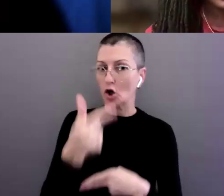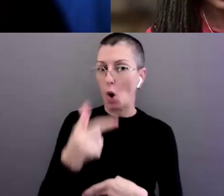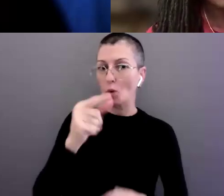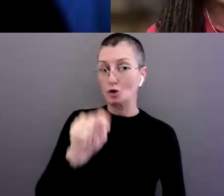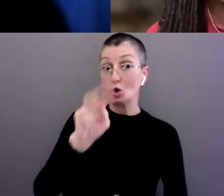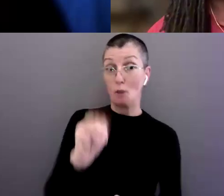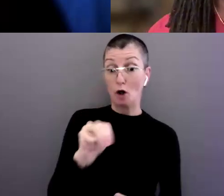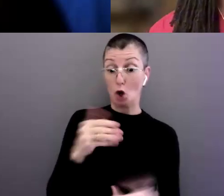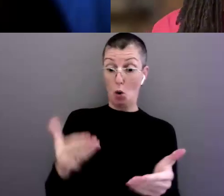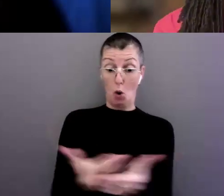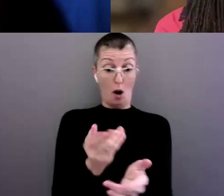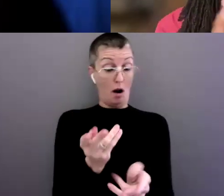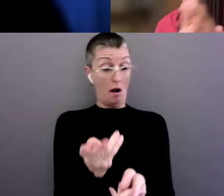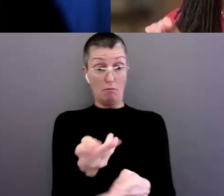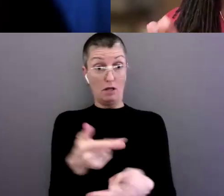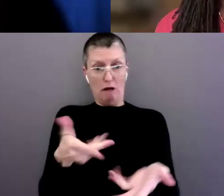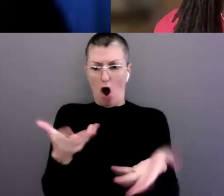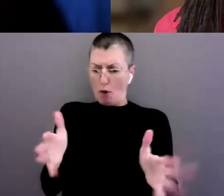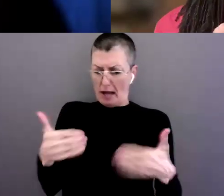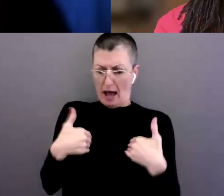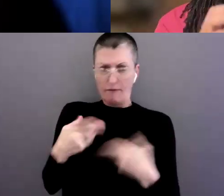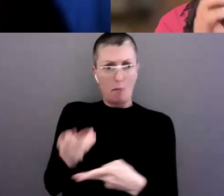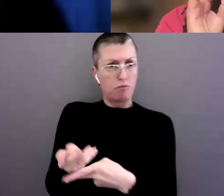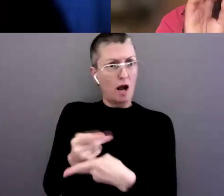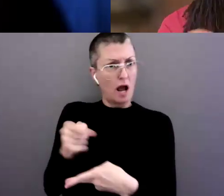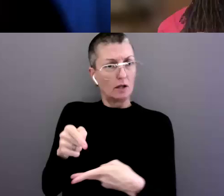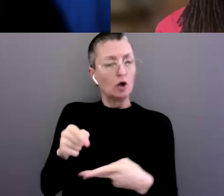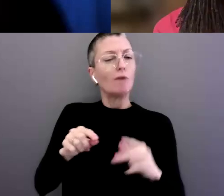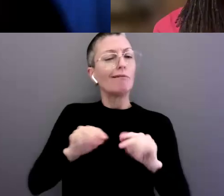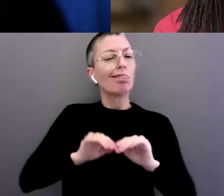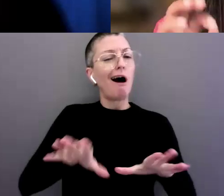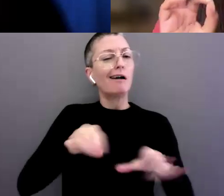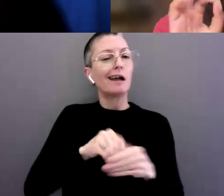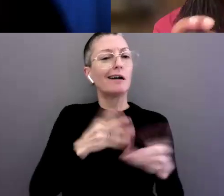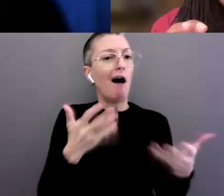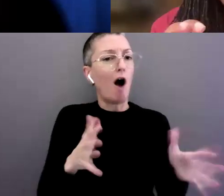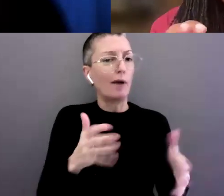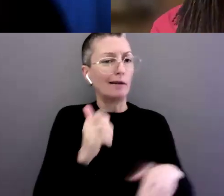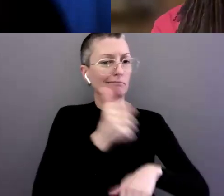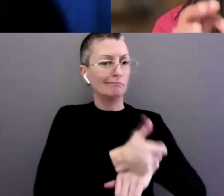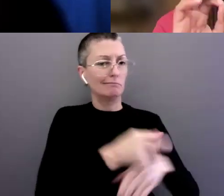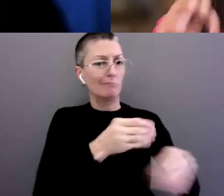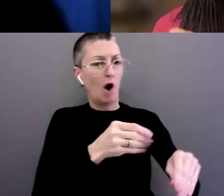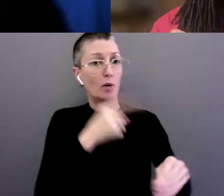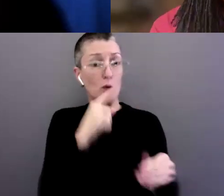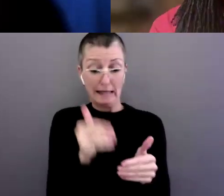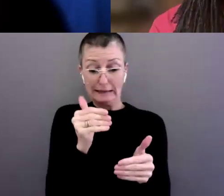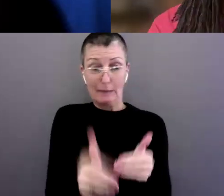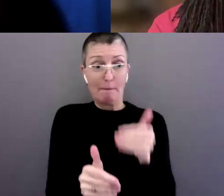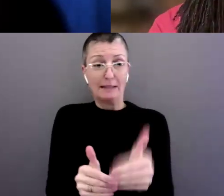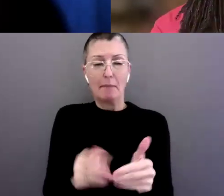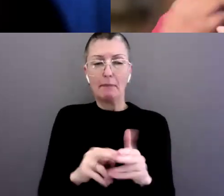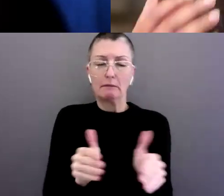a new market. And I want you guys to focus on that step by step. It is manual, it is slow, it is